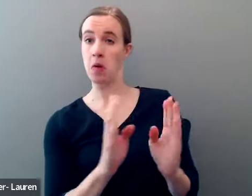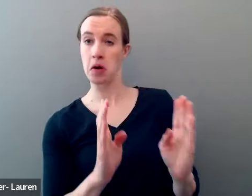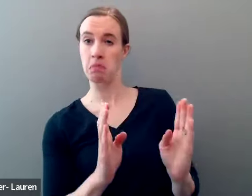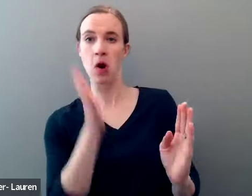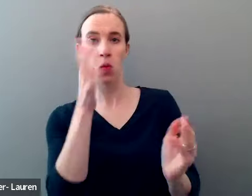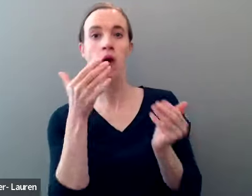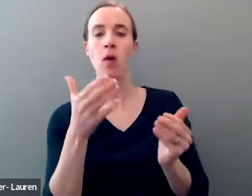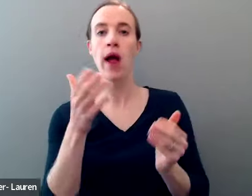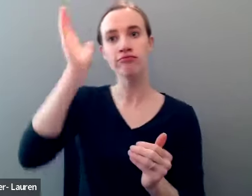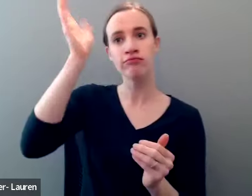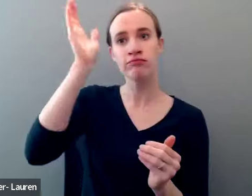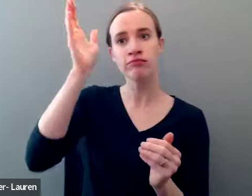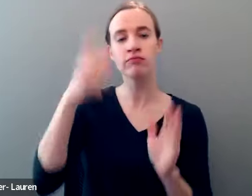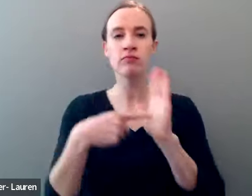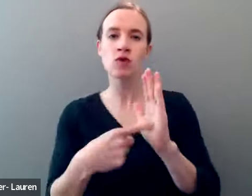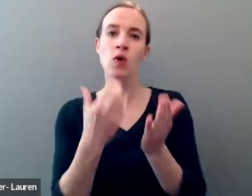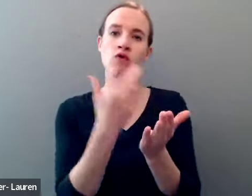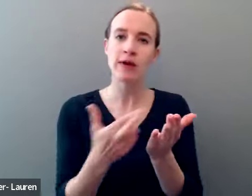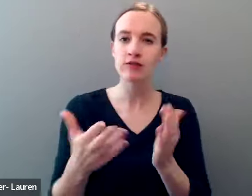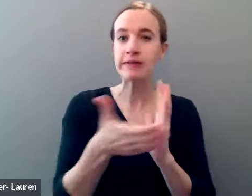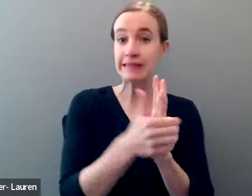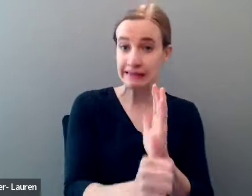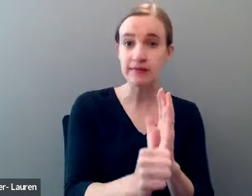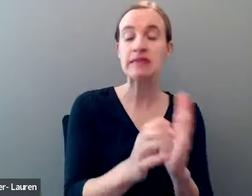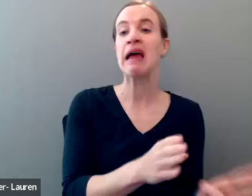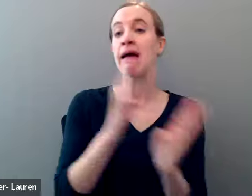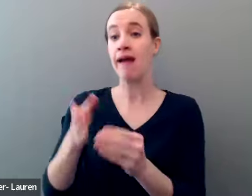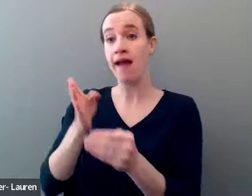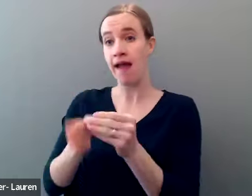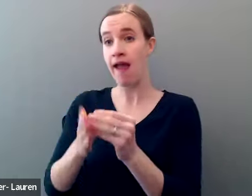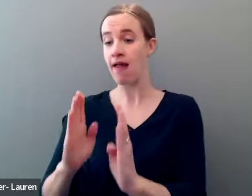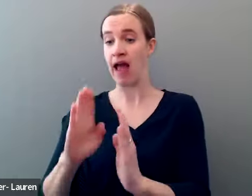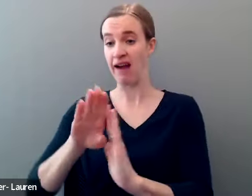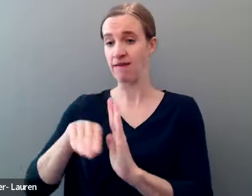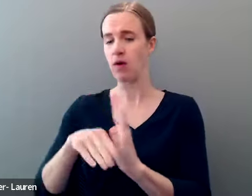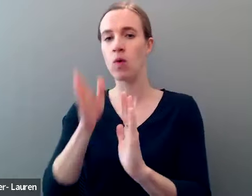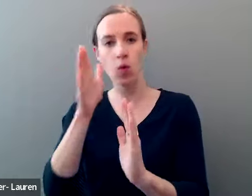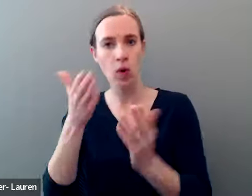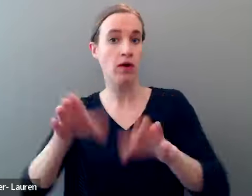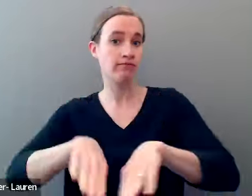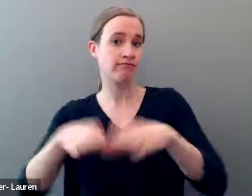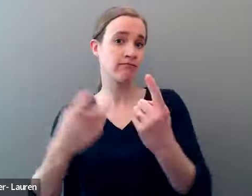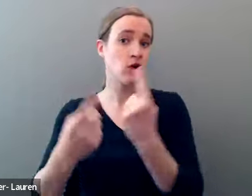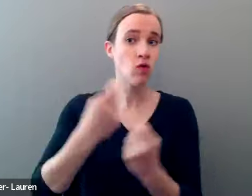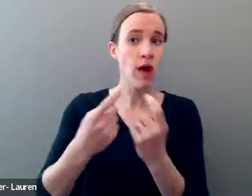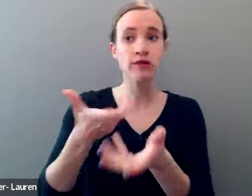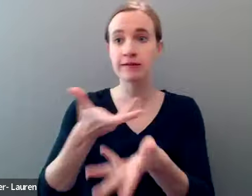sharing the resources and the skills, and then leave time at the end for questions and more